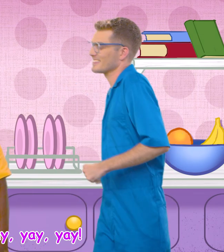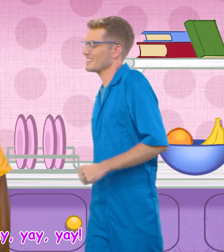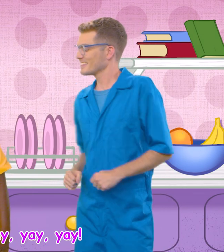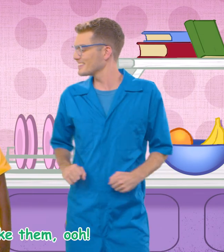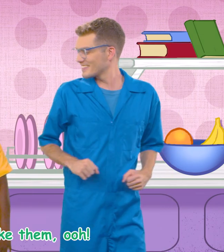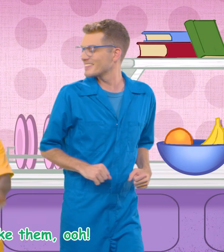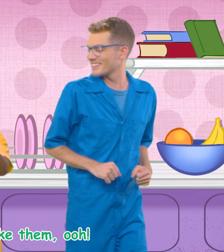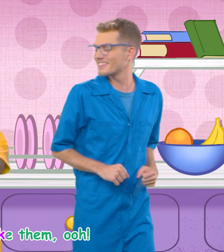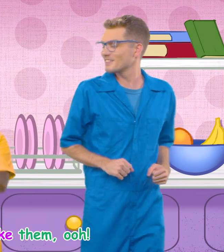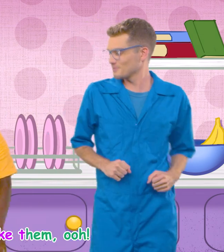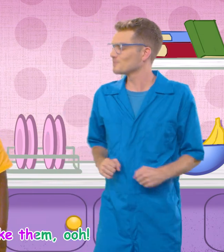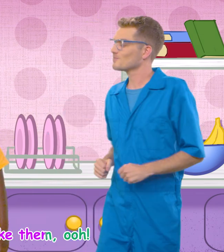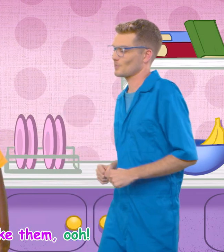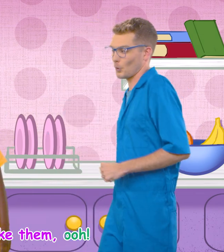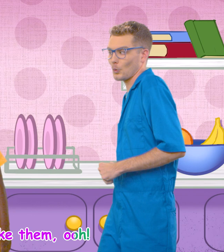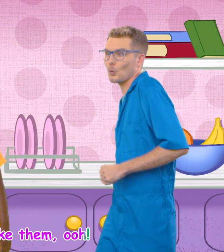yay, I like them. Ooh!